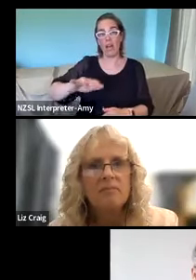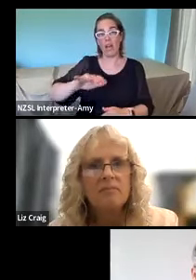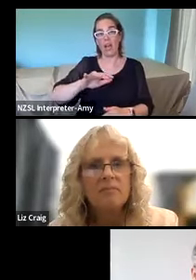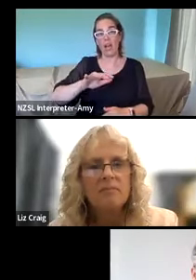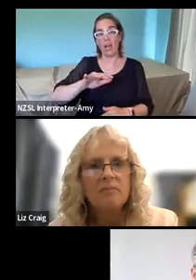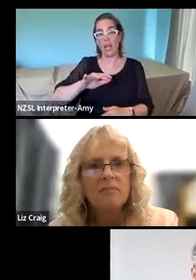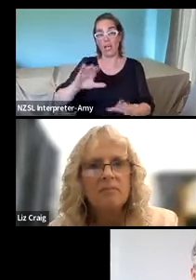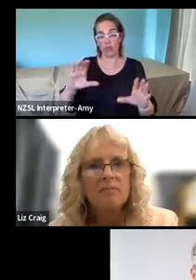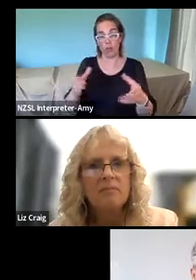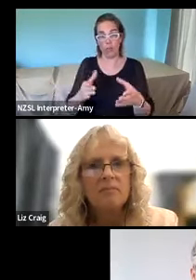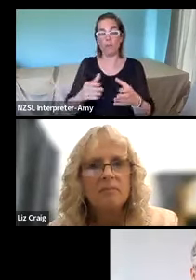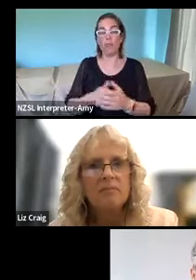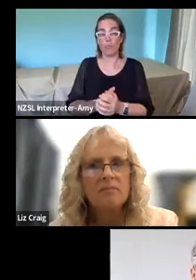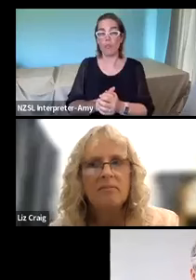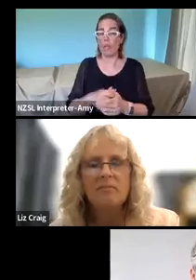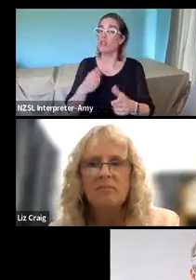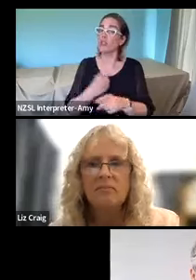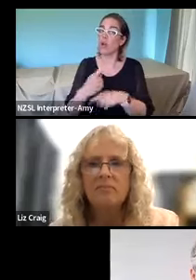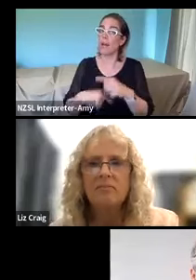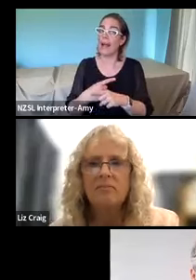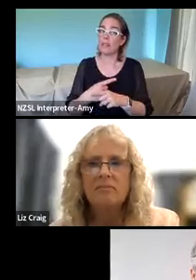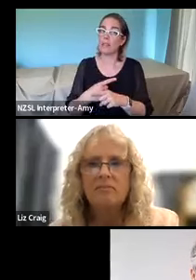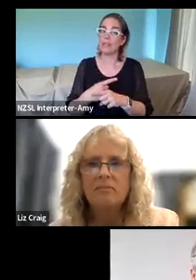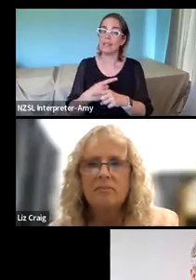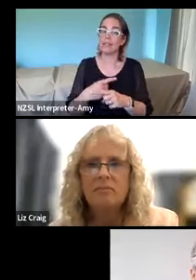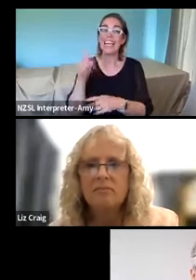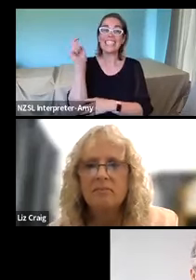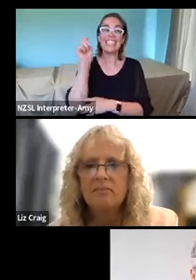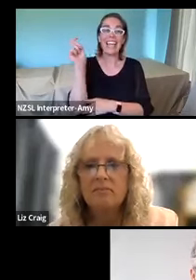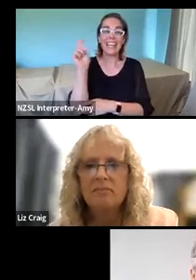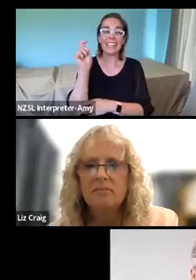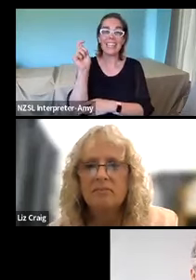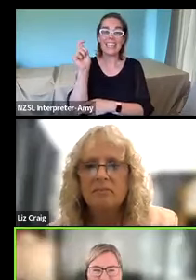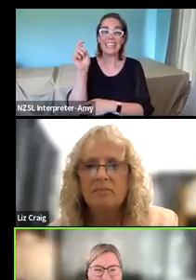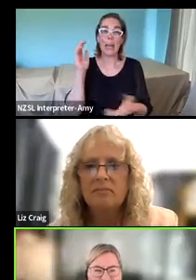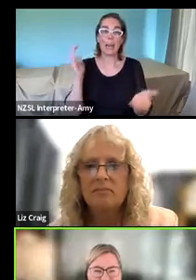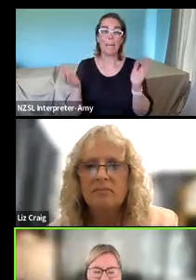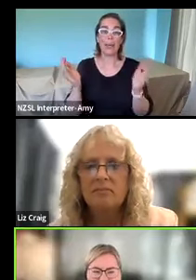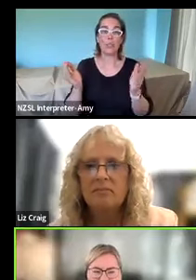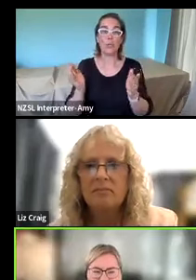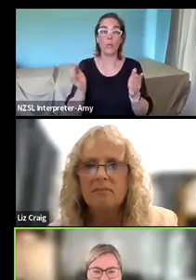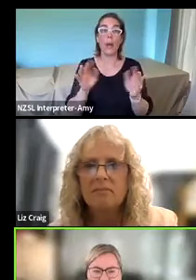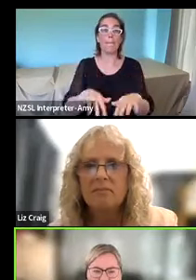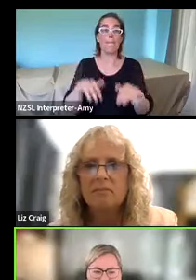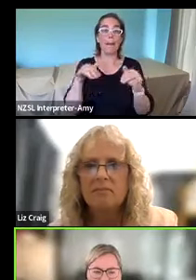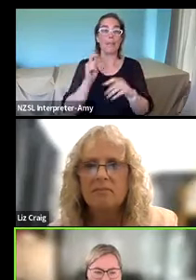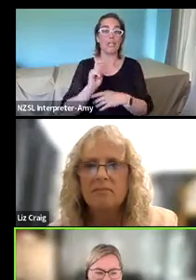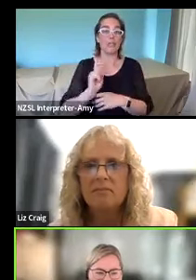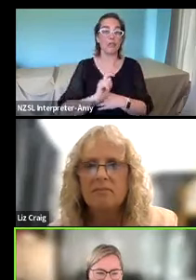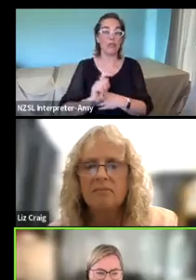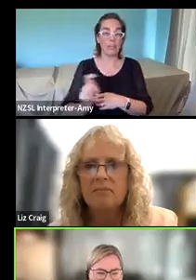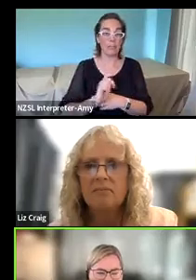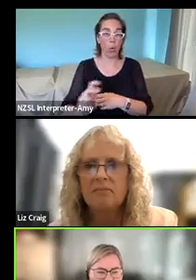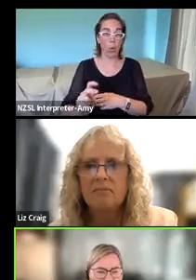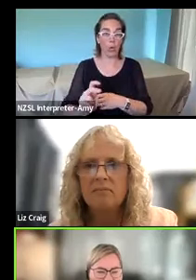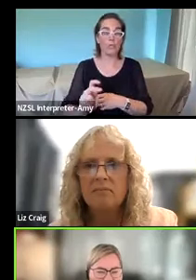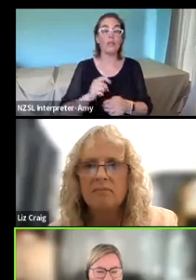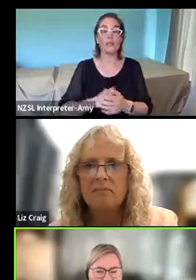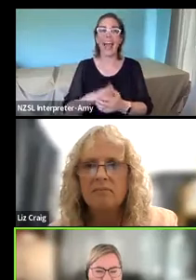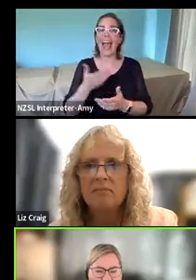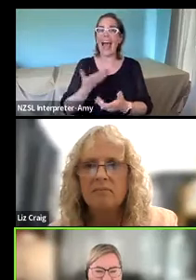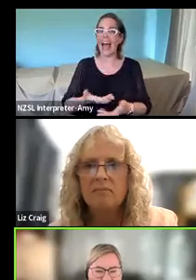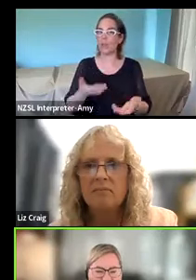a group who are talking about taxis as opposed to public transport, and how you want one